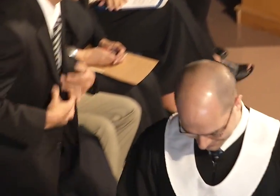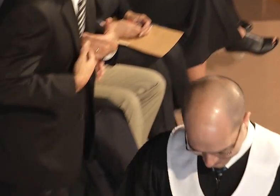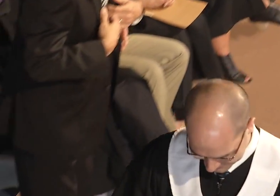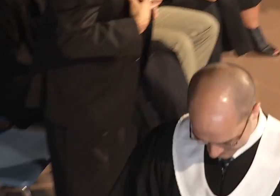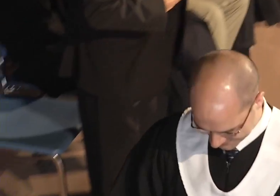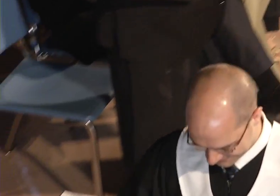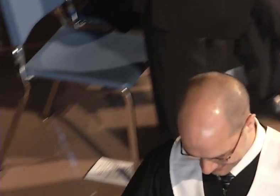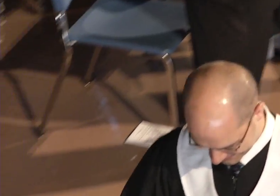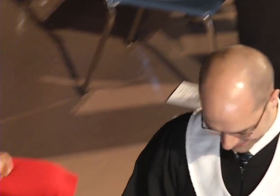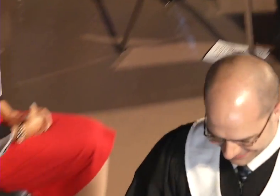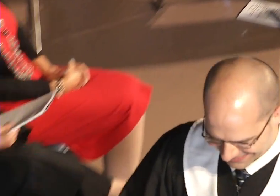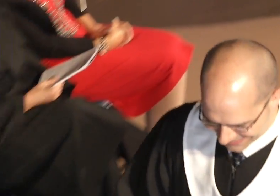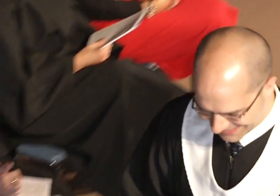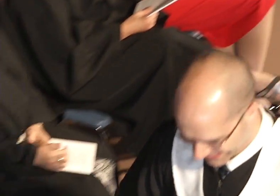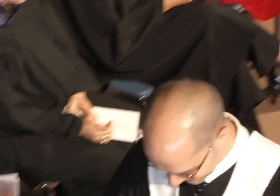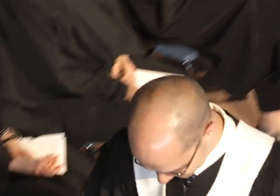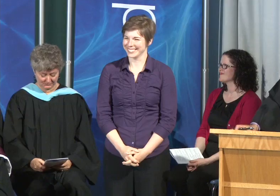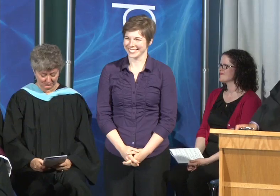Now we're finished, John.